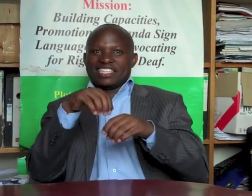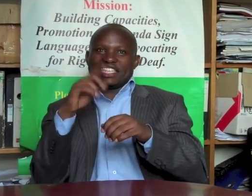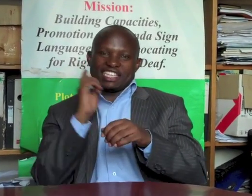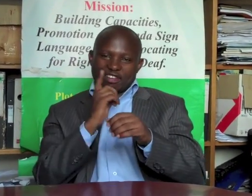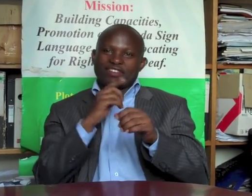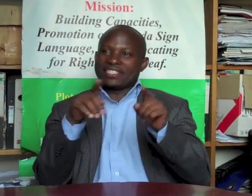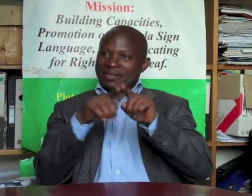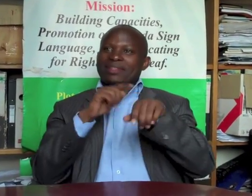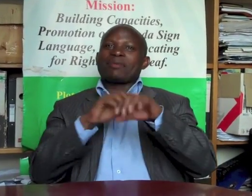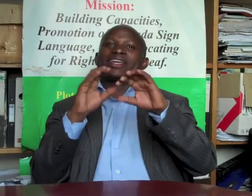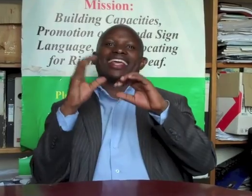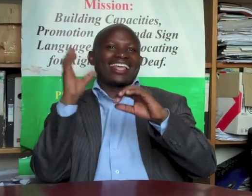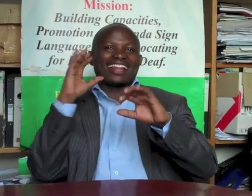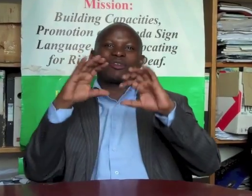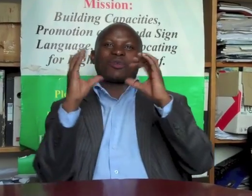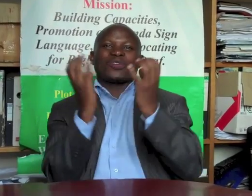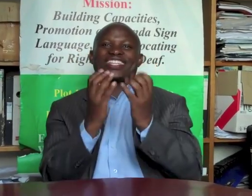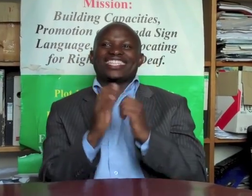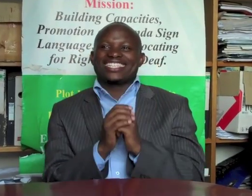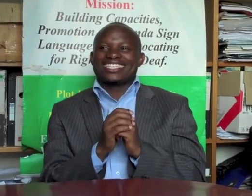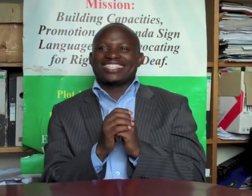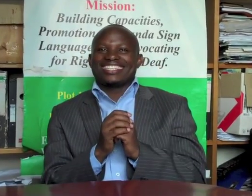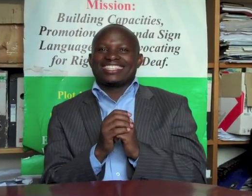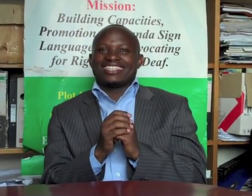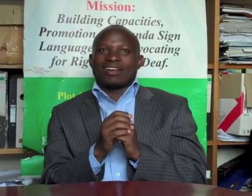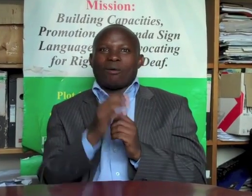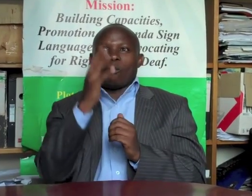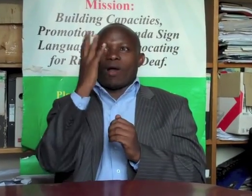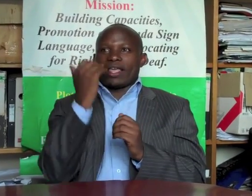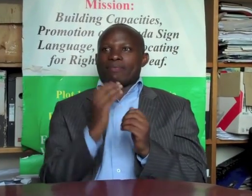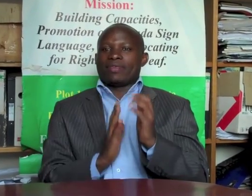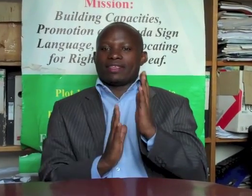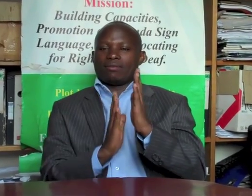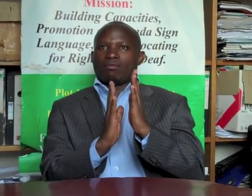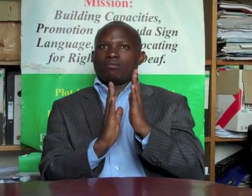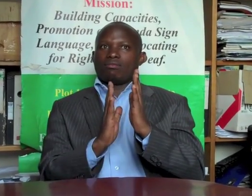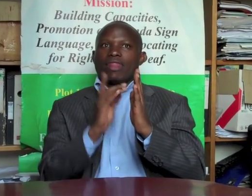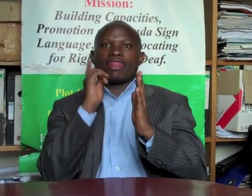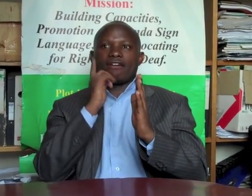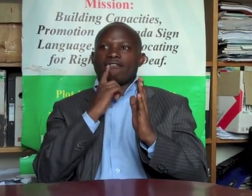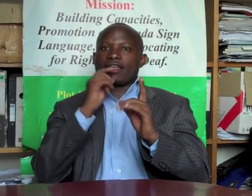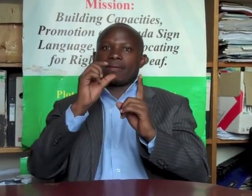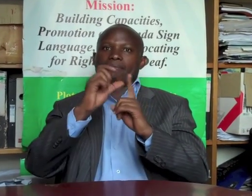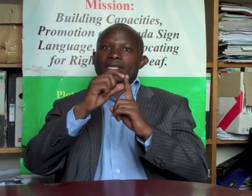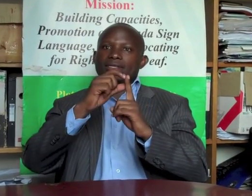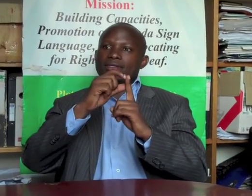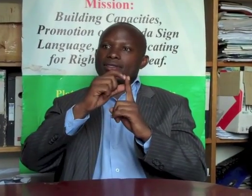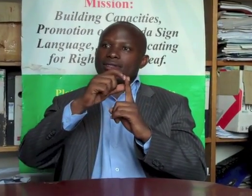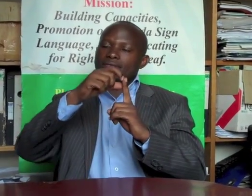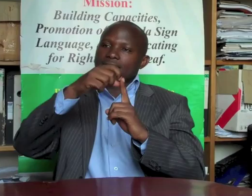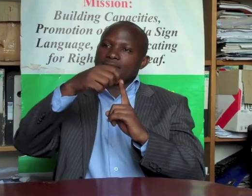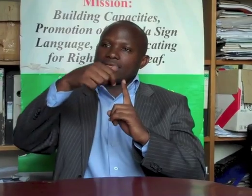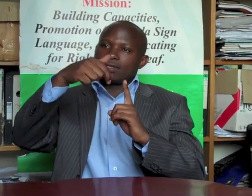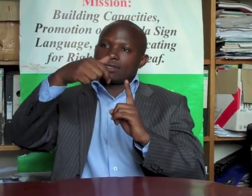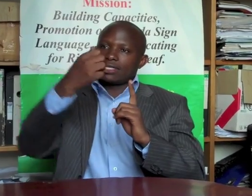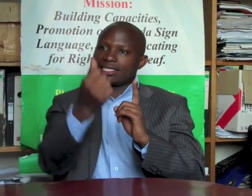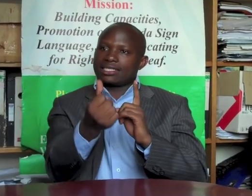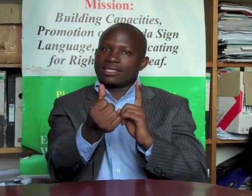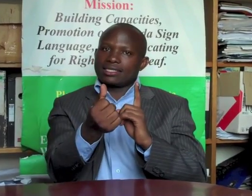Yes. In the deaf community, also hearing community. Why? I became deaf in